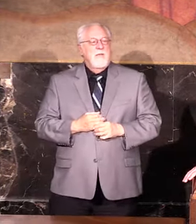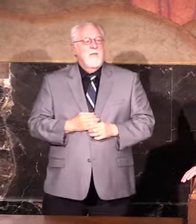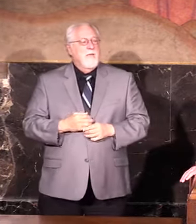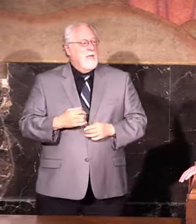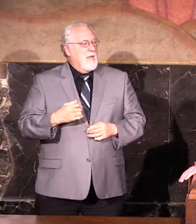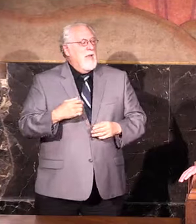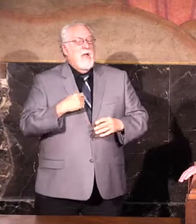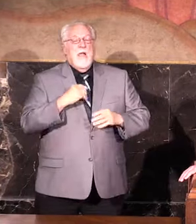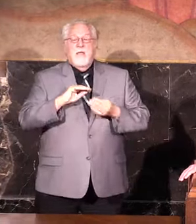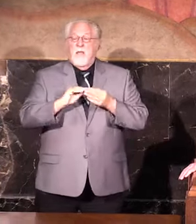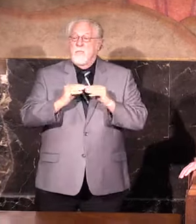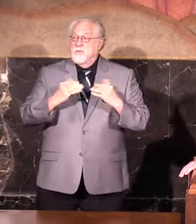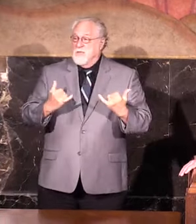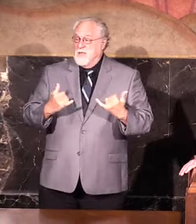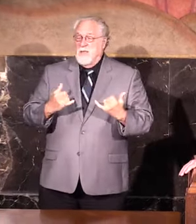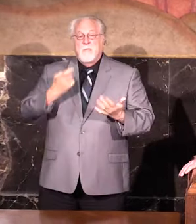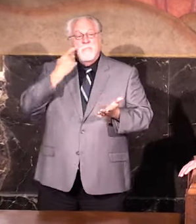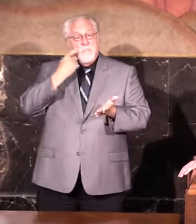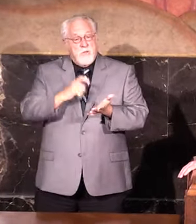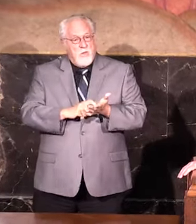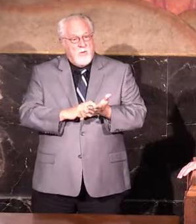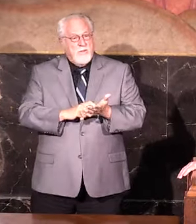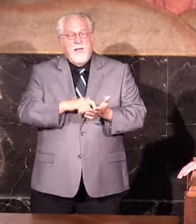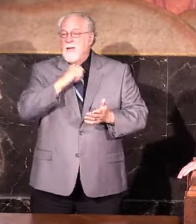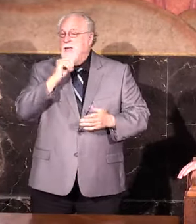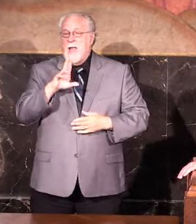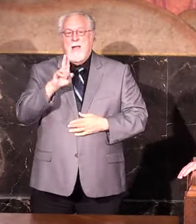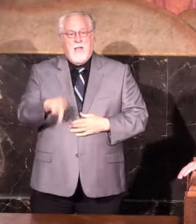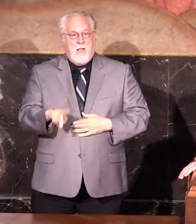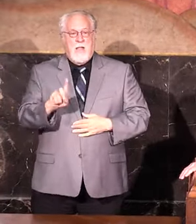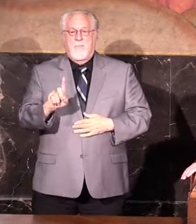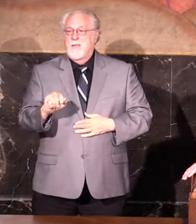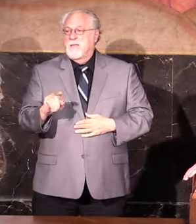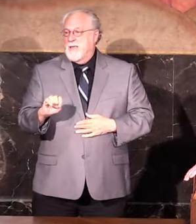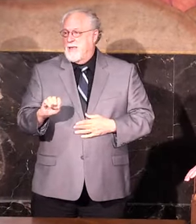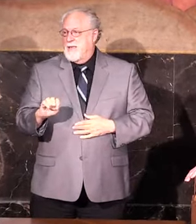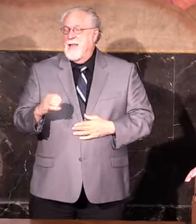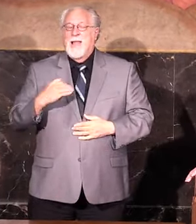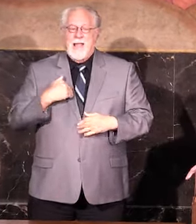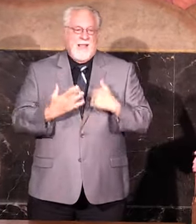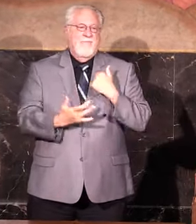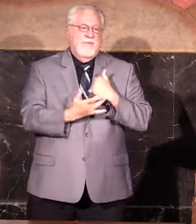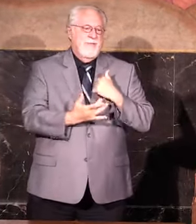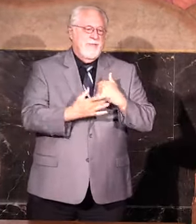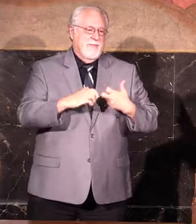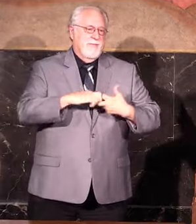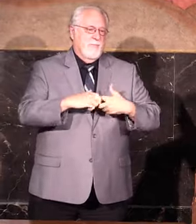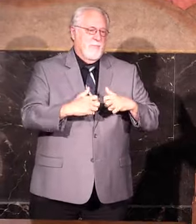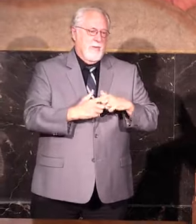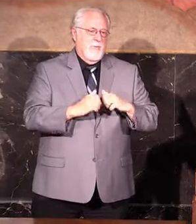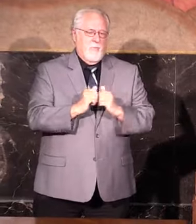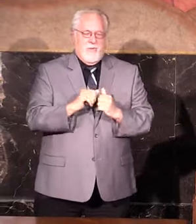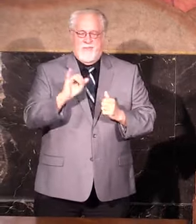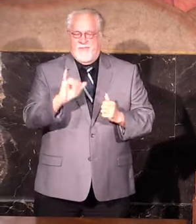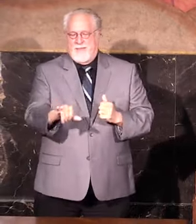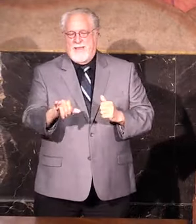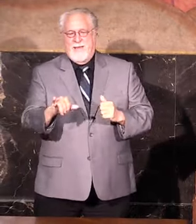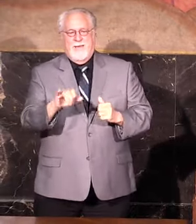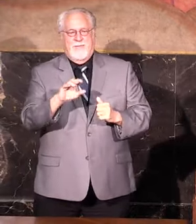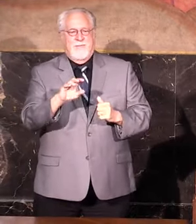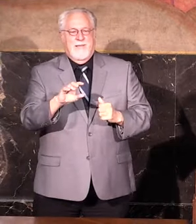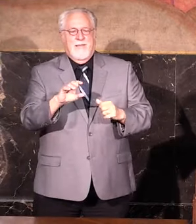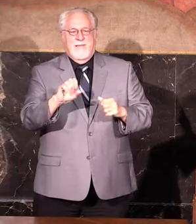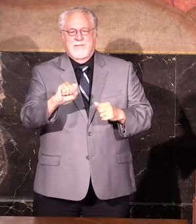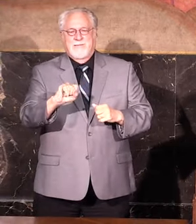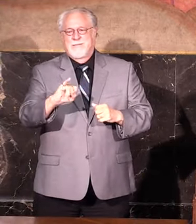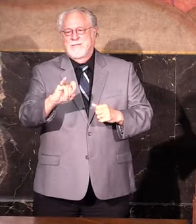About the numbers today, you may have noticed we didn't update them. We're having a technical issue dealing with the domain. We're working